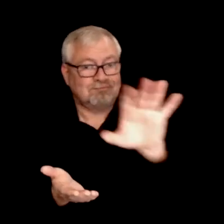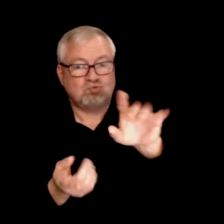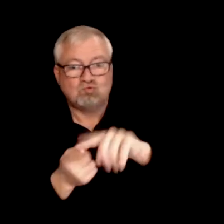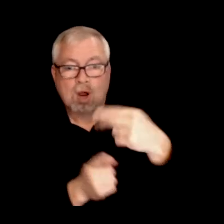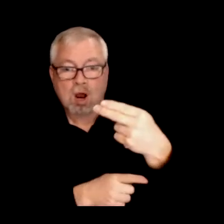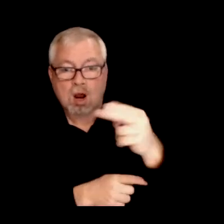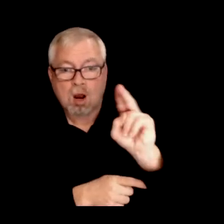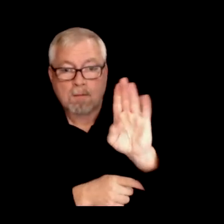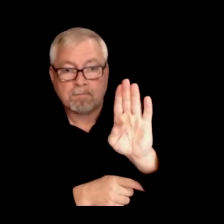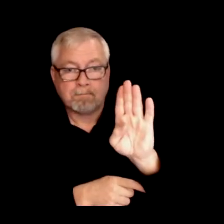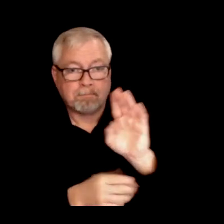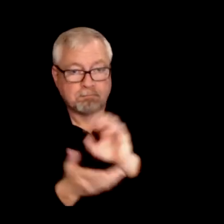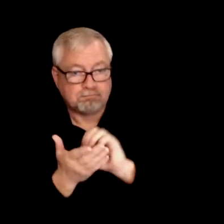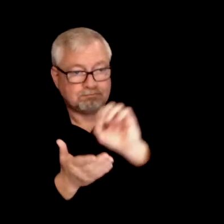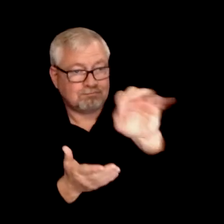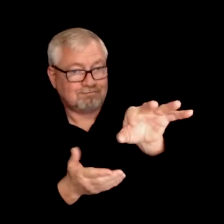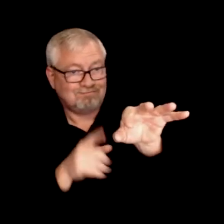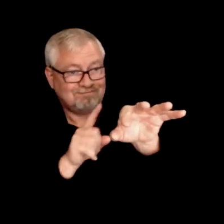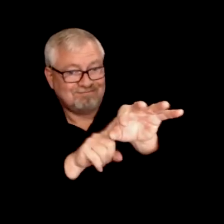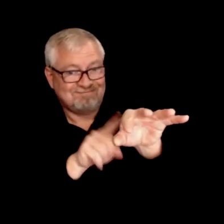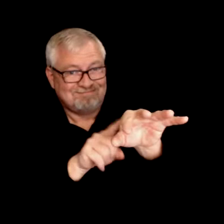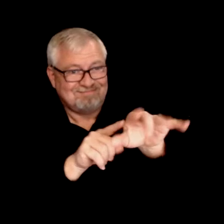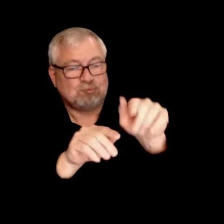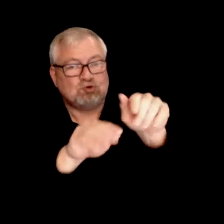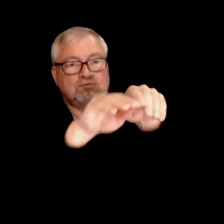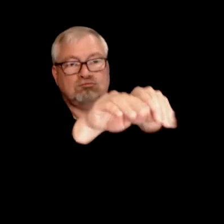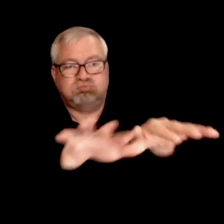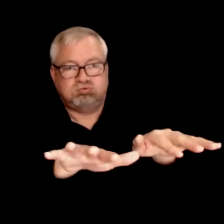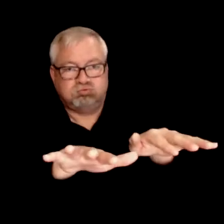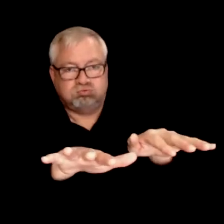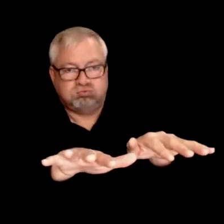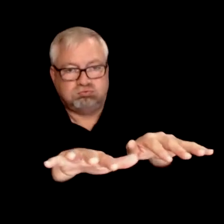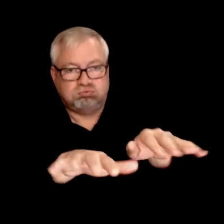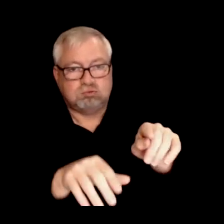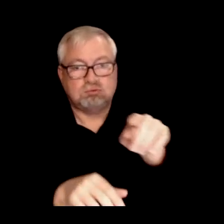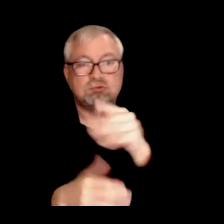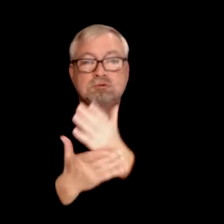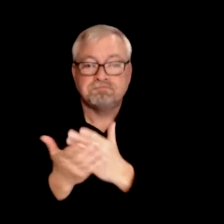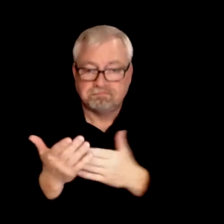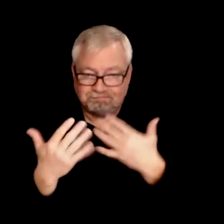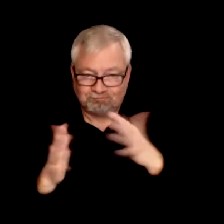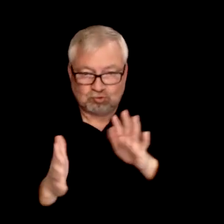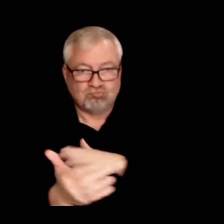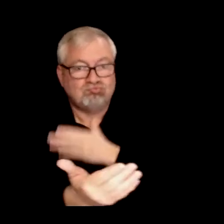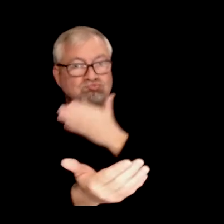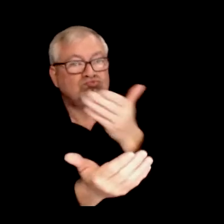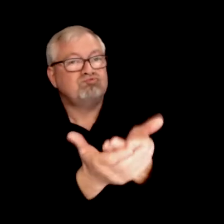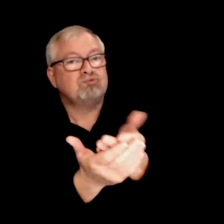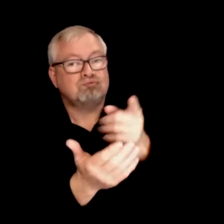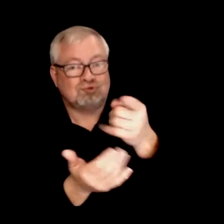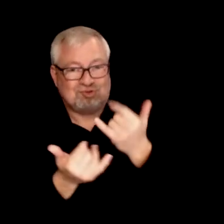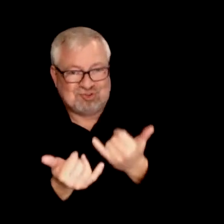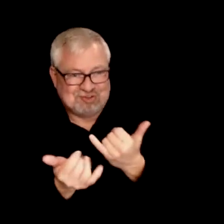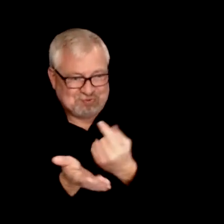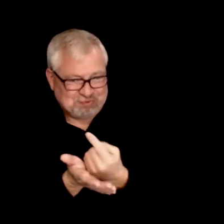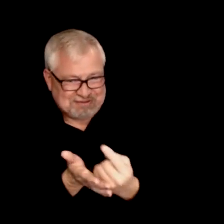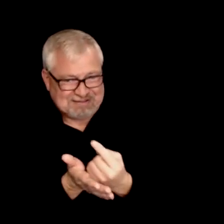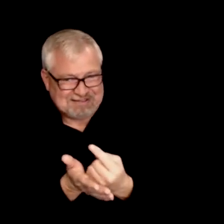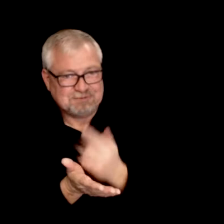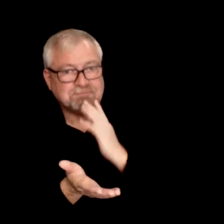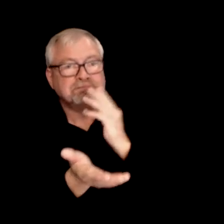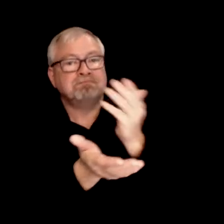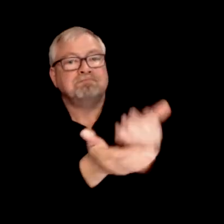spokes. Some of these doses are arriving at their final destination this week. The doses administered